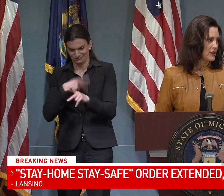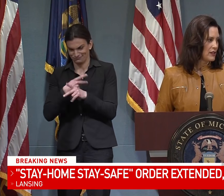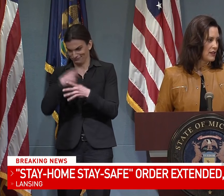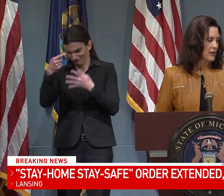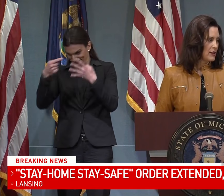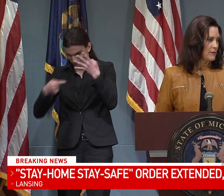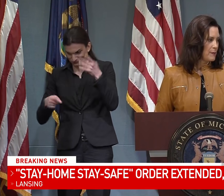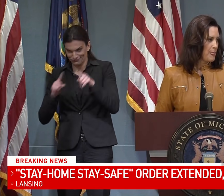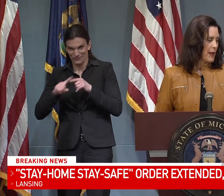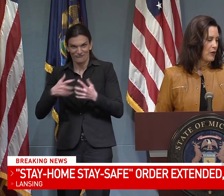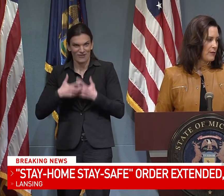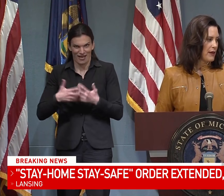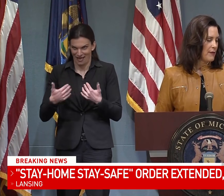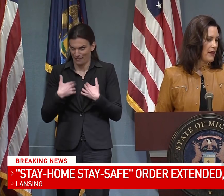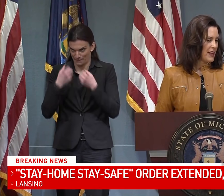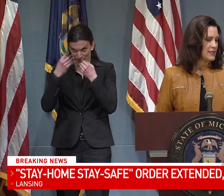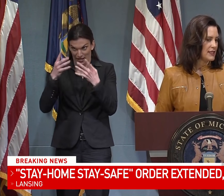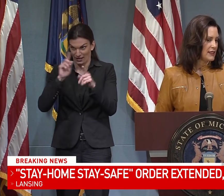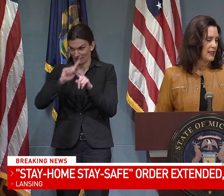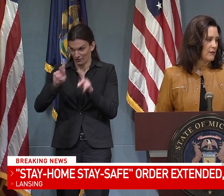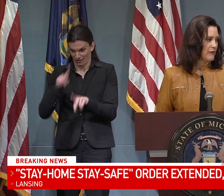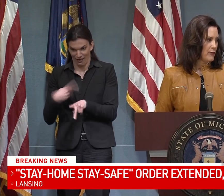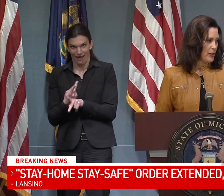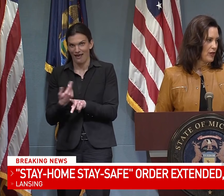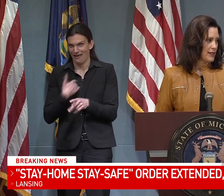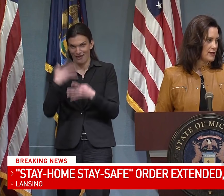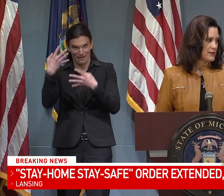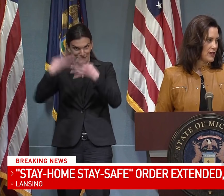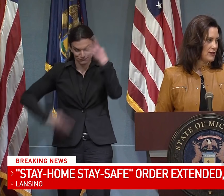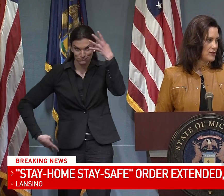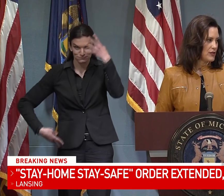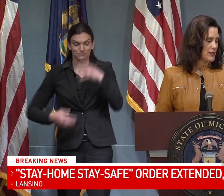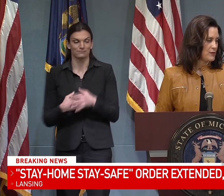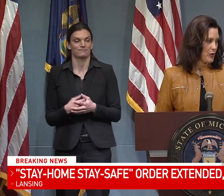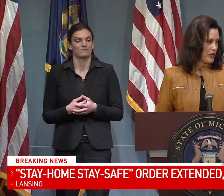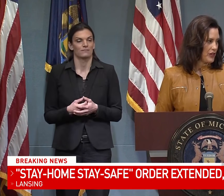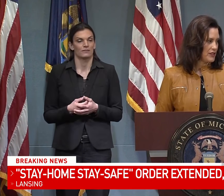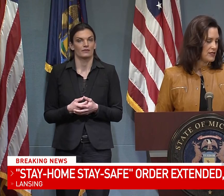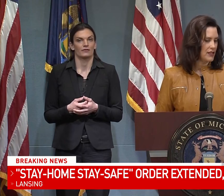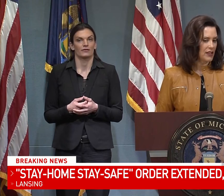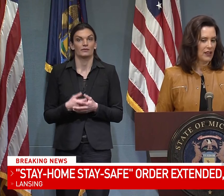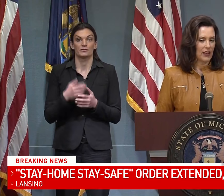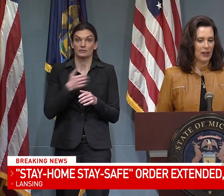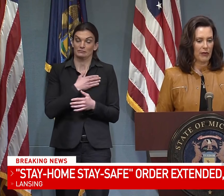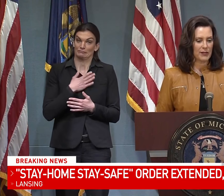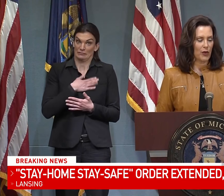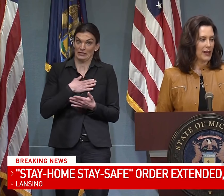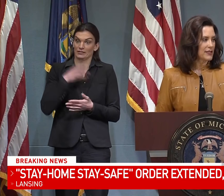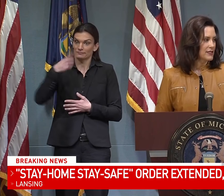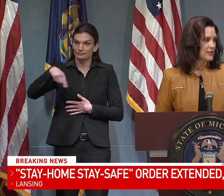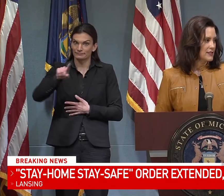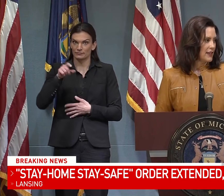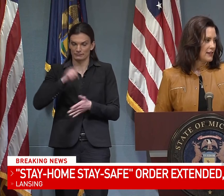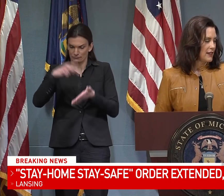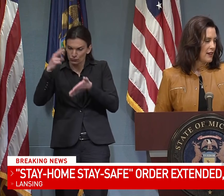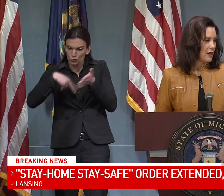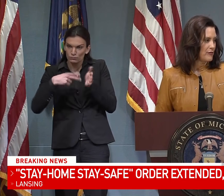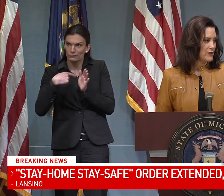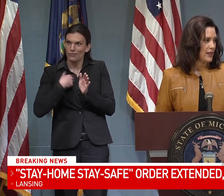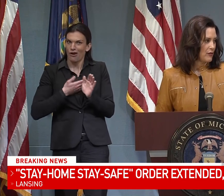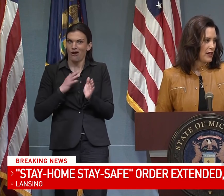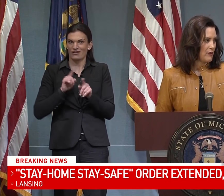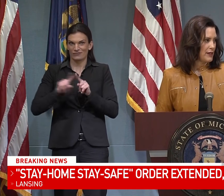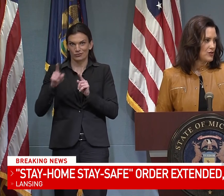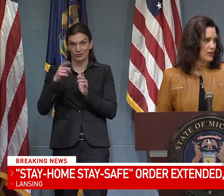order. And we're asking that they familiarize themselves with these protocols and best practices